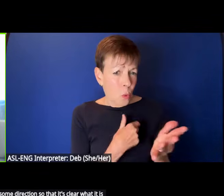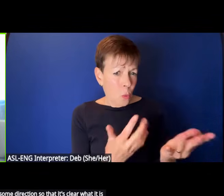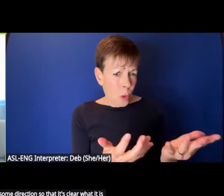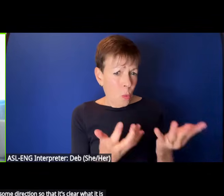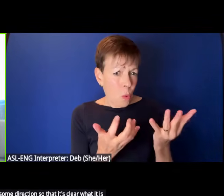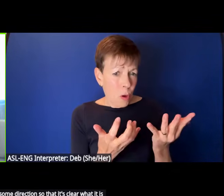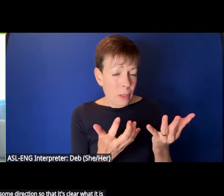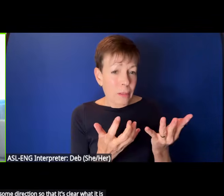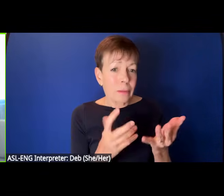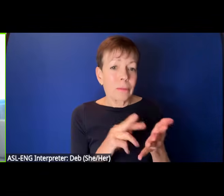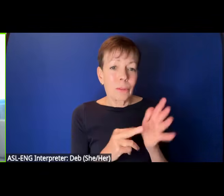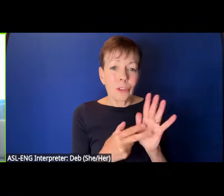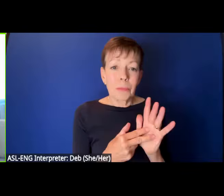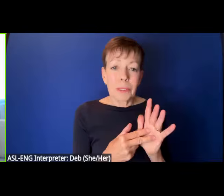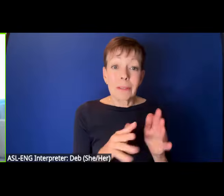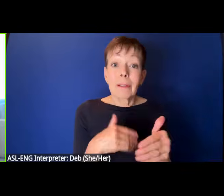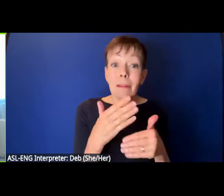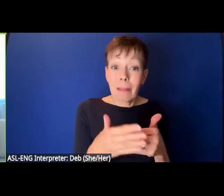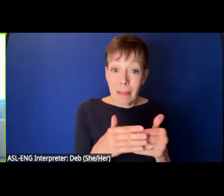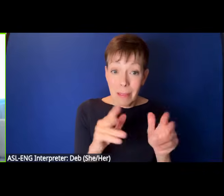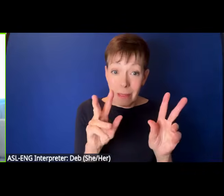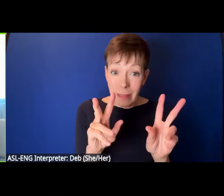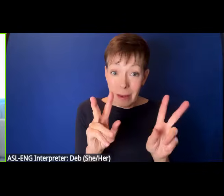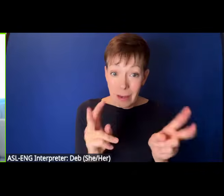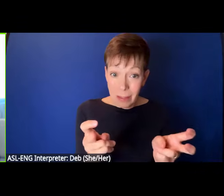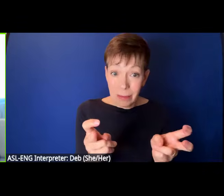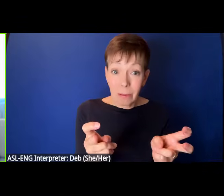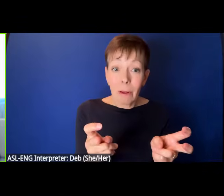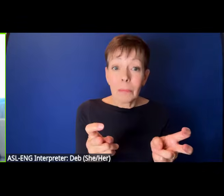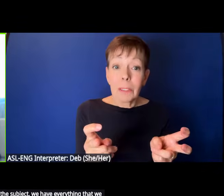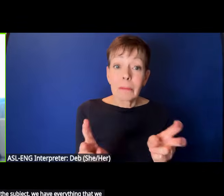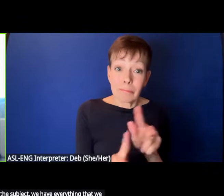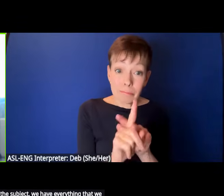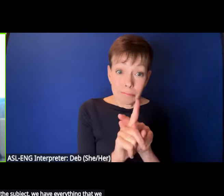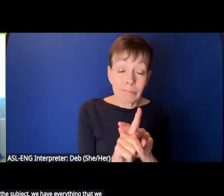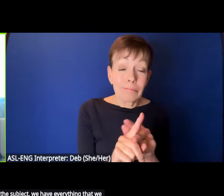And so that the next time we revisit the subject, we have everything that we need.